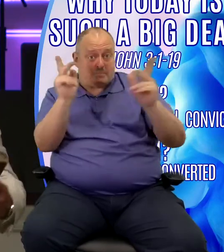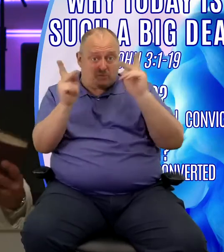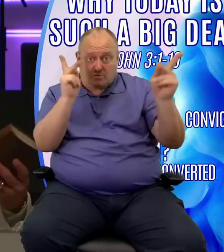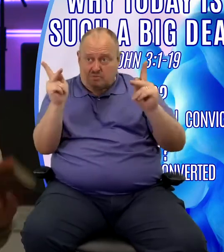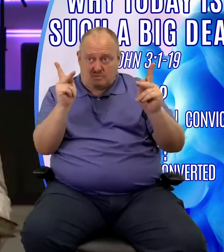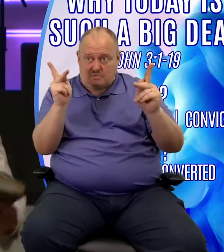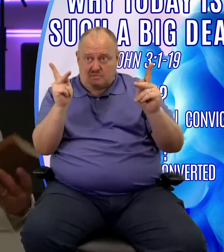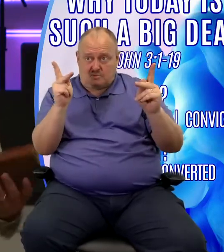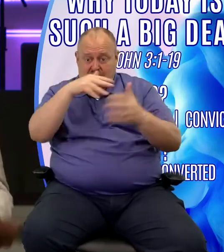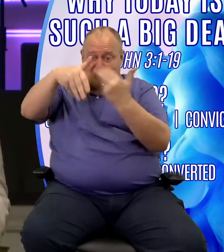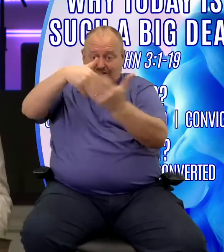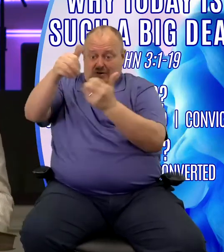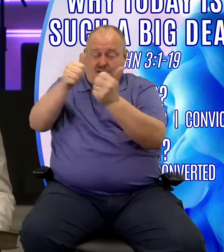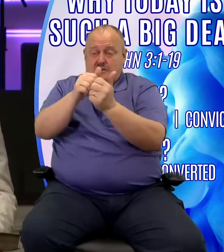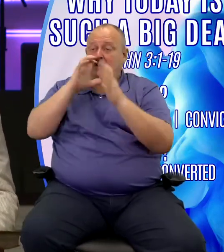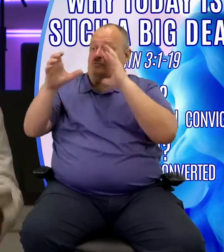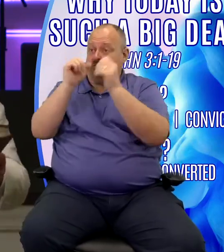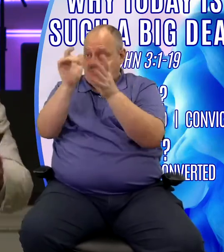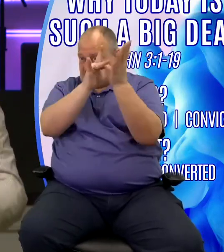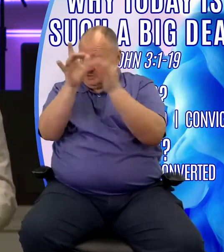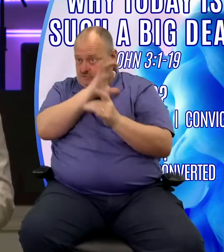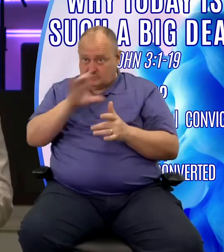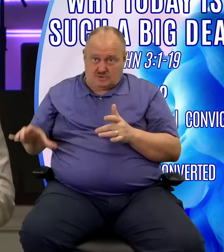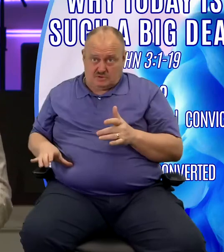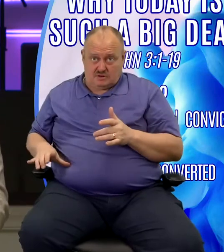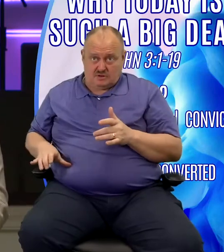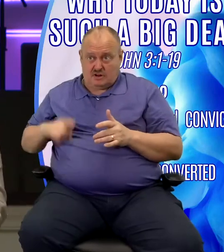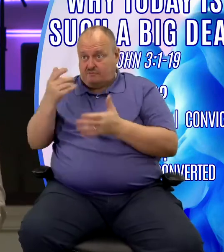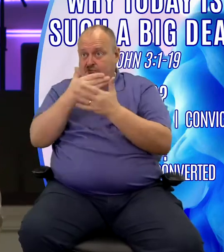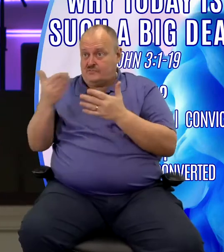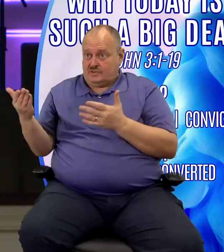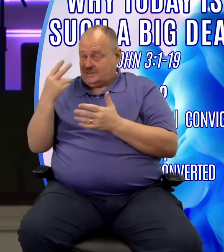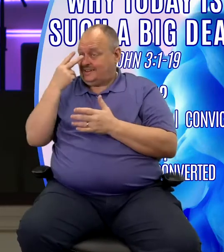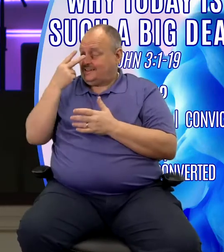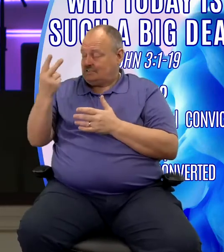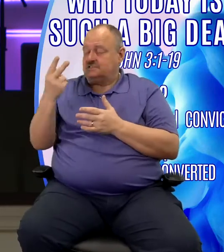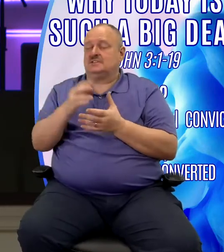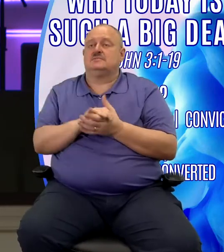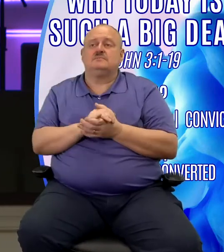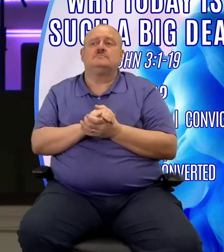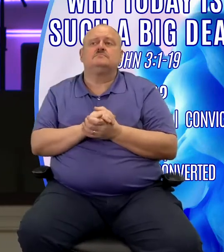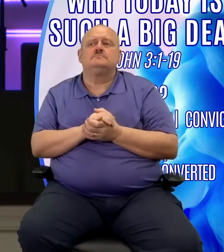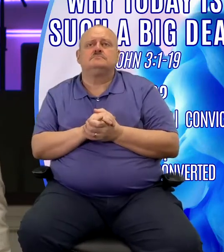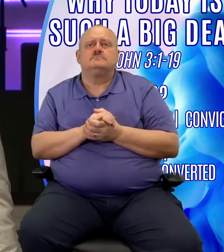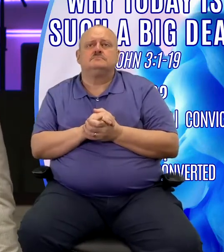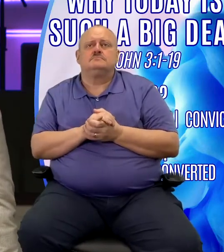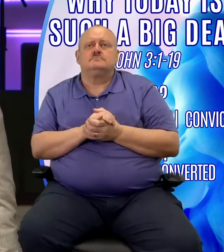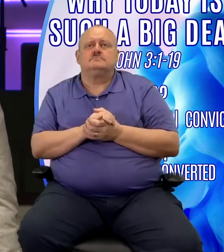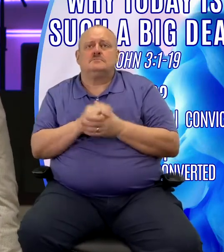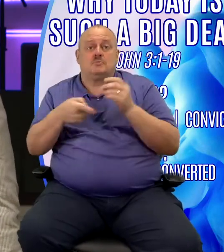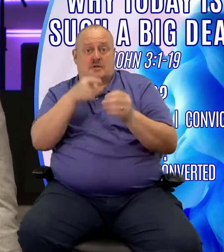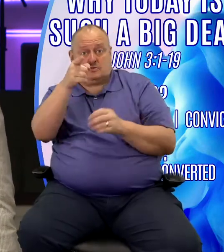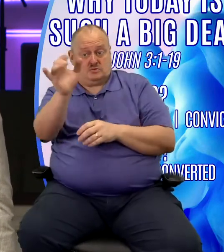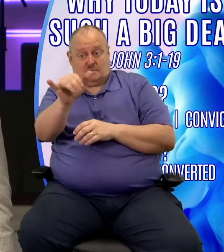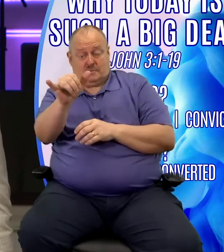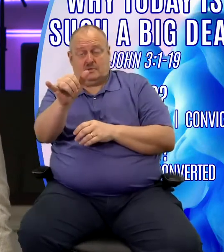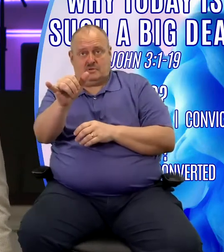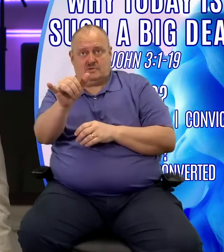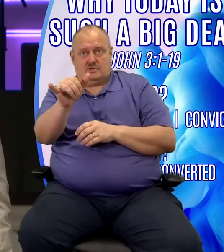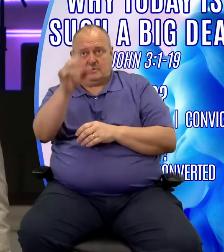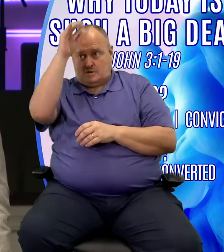his interaction with Jesus Christ. I think the first thing that we need to see about Nicodemus, and potentially about you as well, is that he was